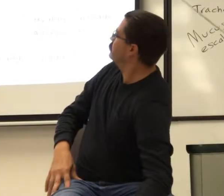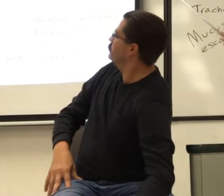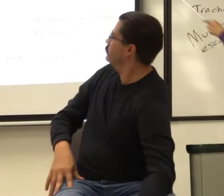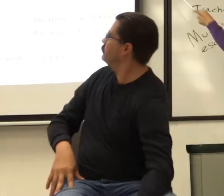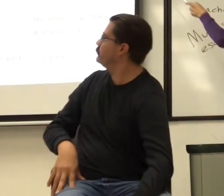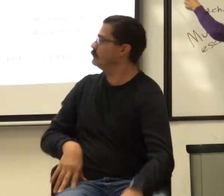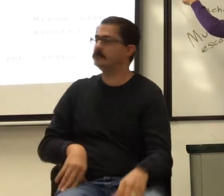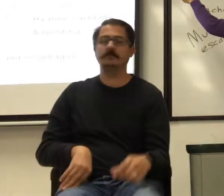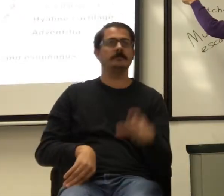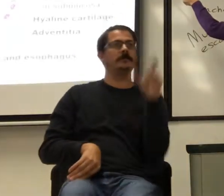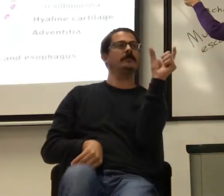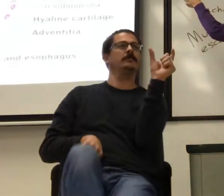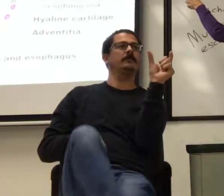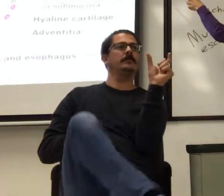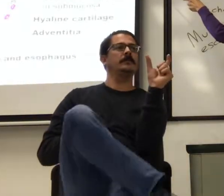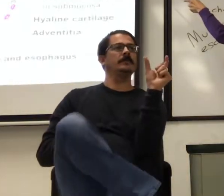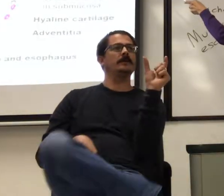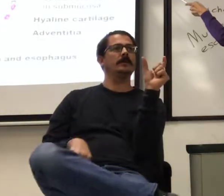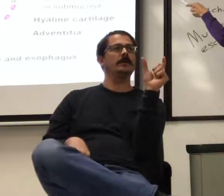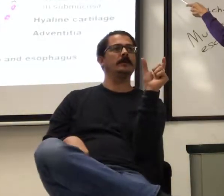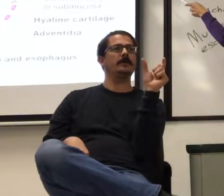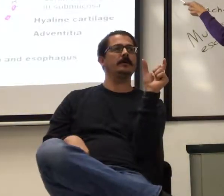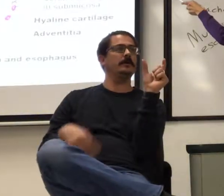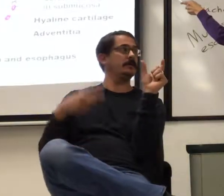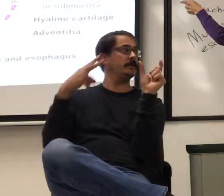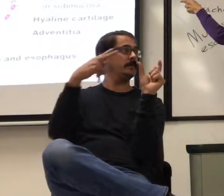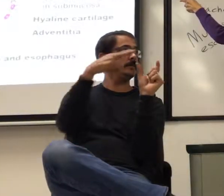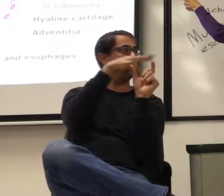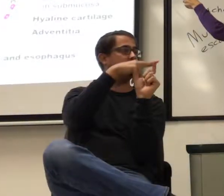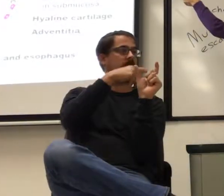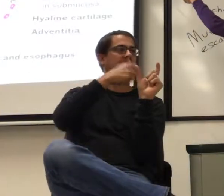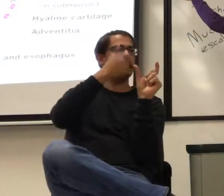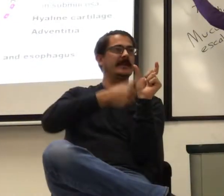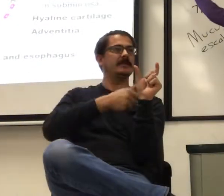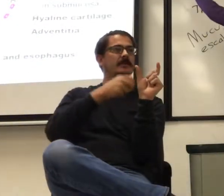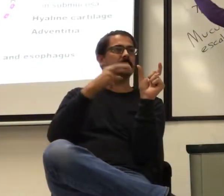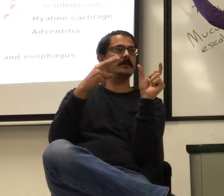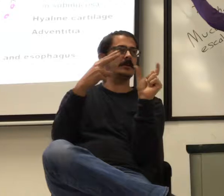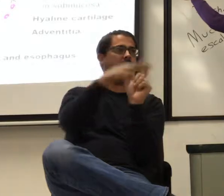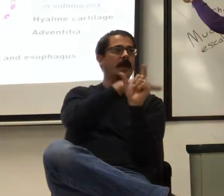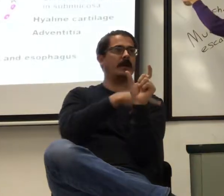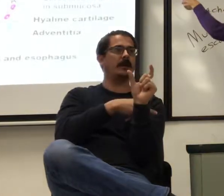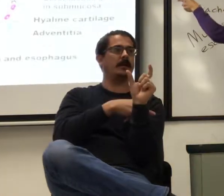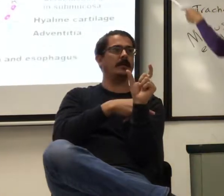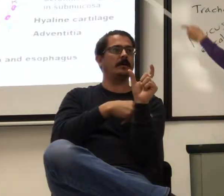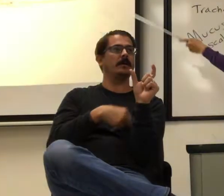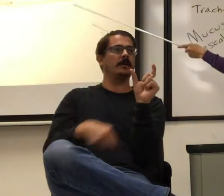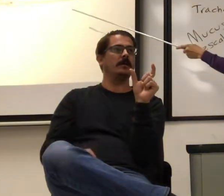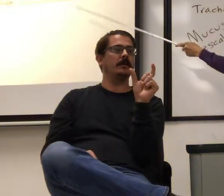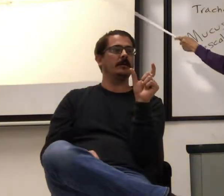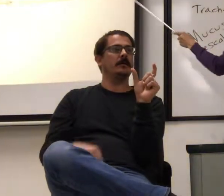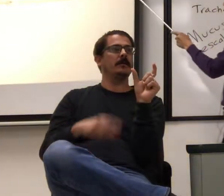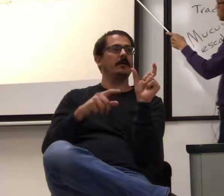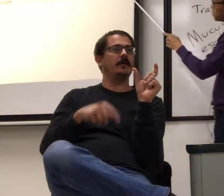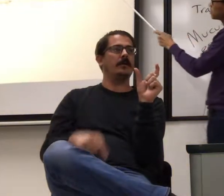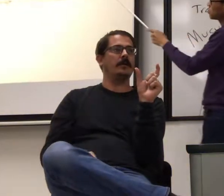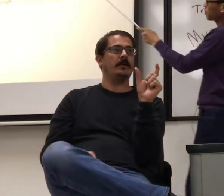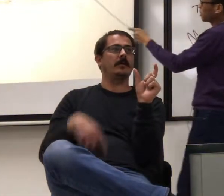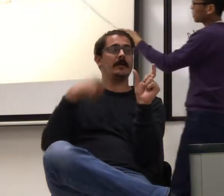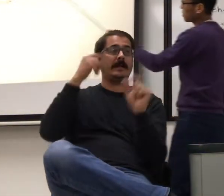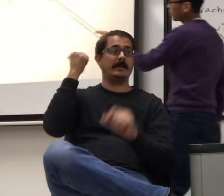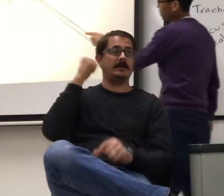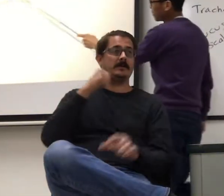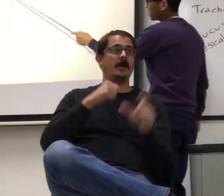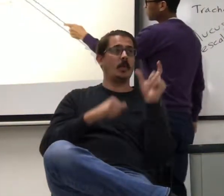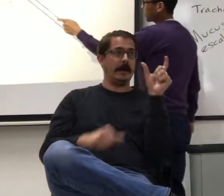you're cutting down like that. You're cutting each ring like that, from top to bottom. So when you look at it like this is a